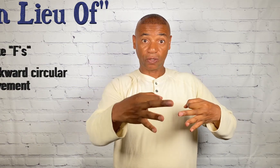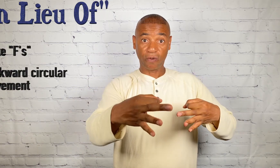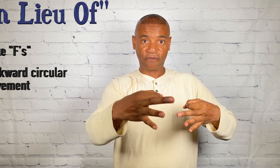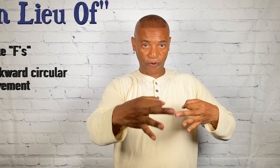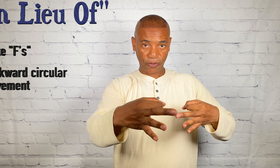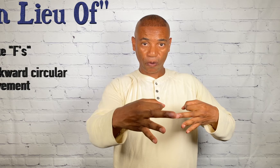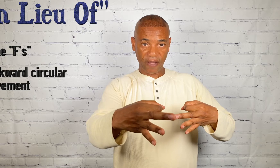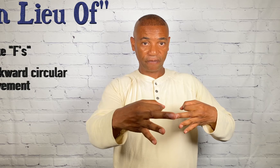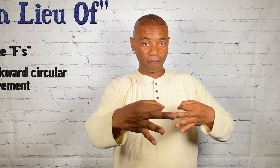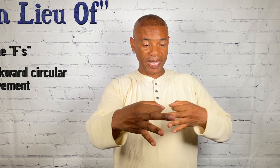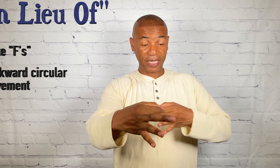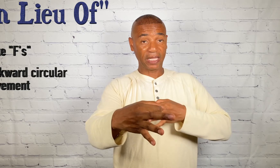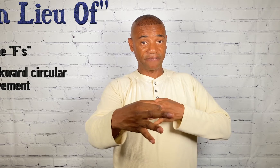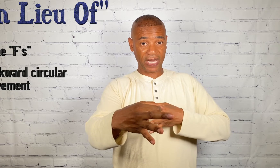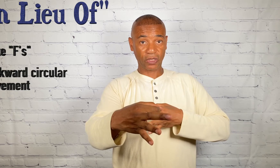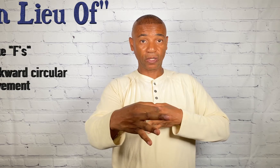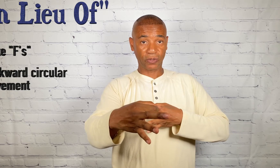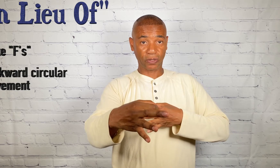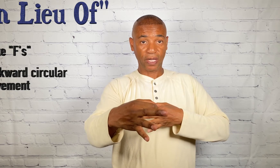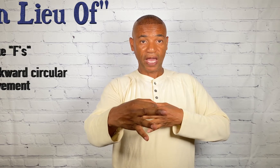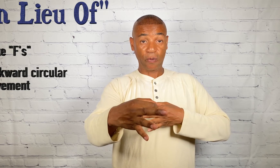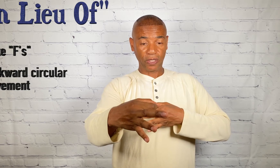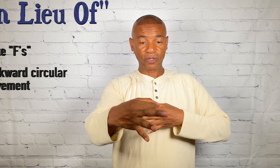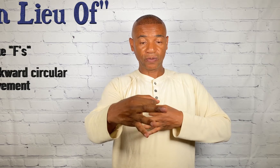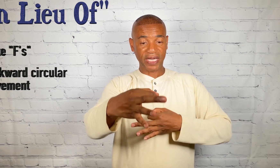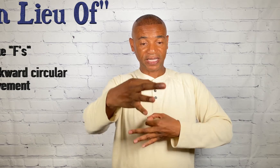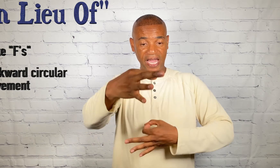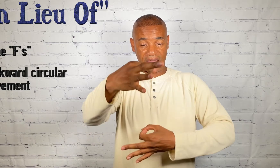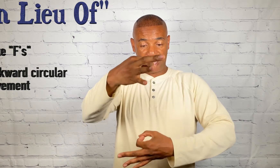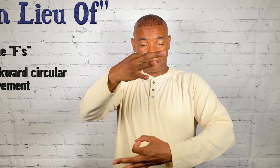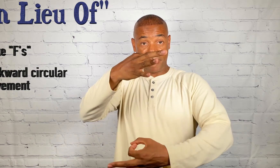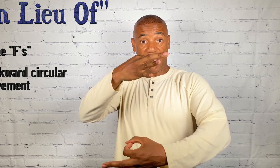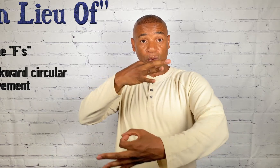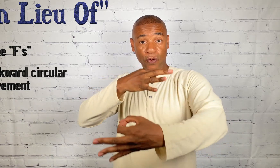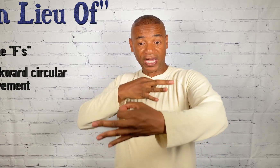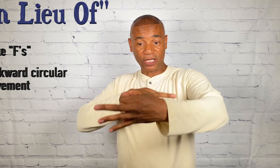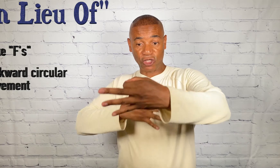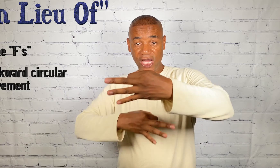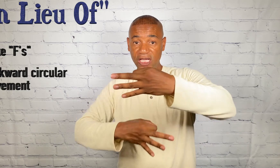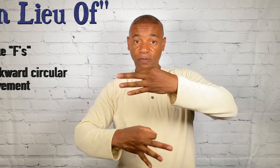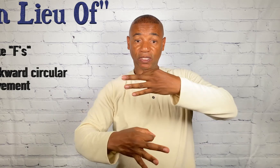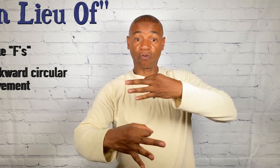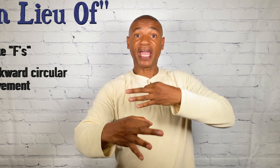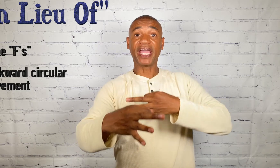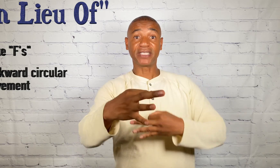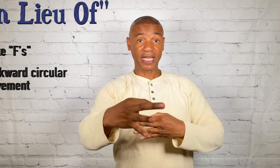go further away from the body and the left hand is closer. And what you do is a backward exchange, but the right hand ends